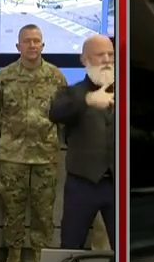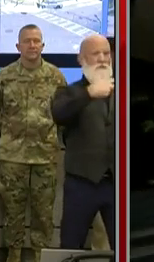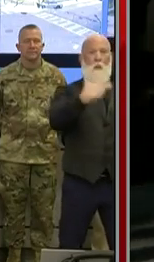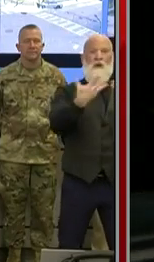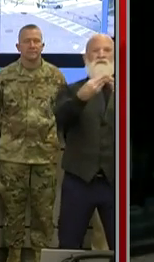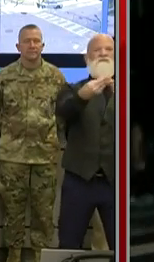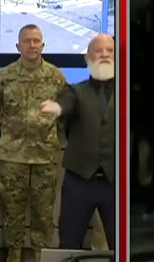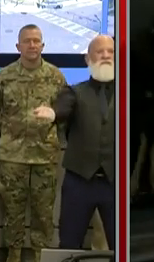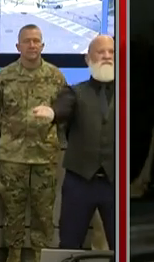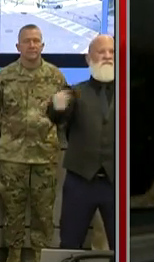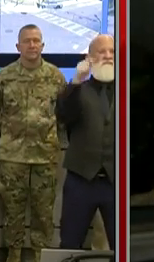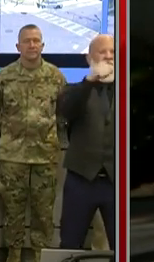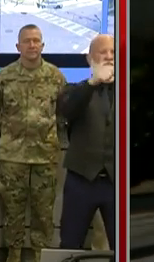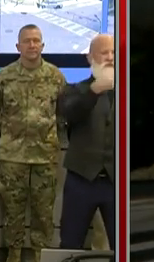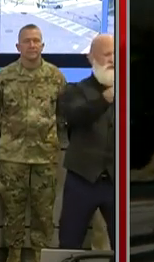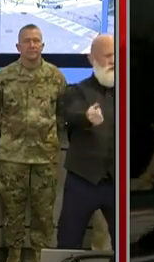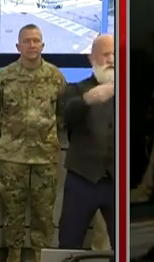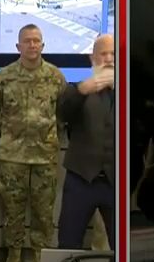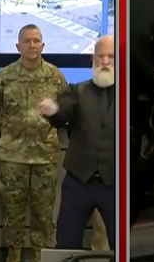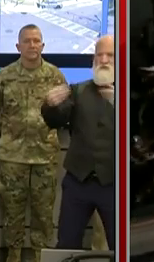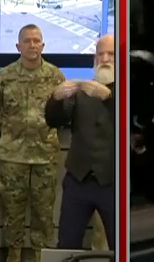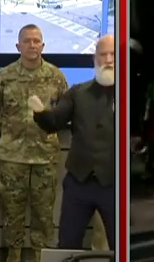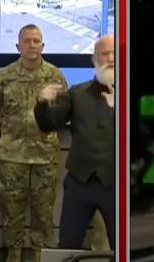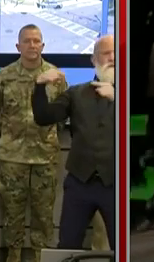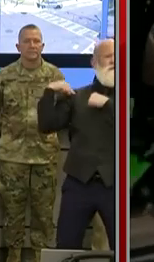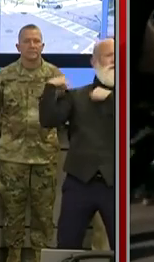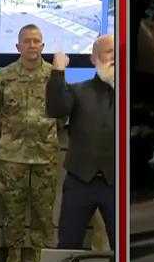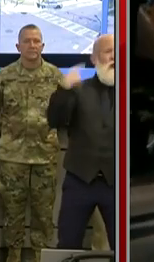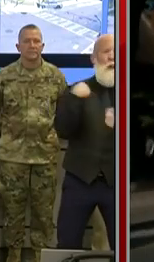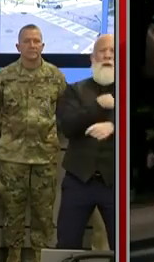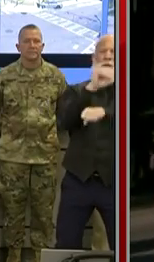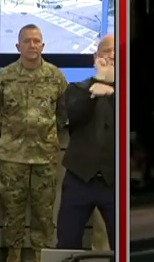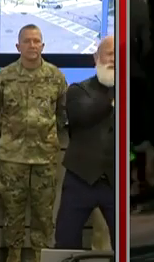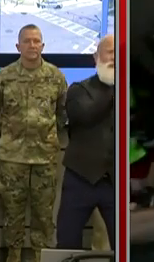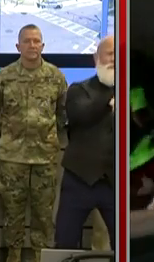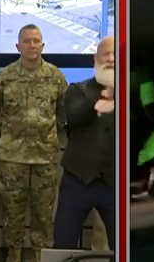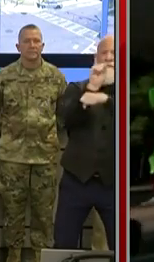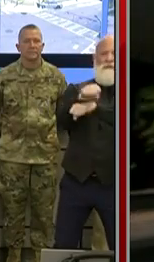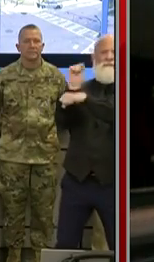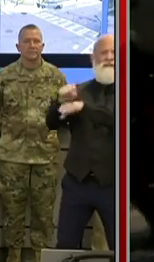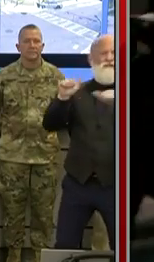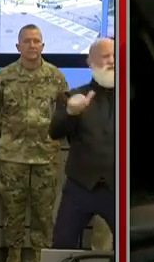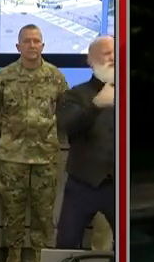incredible challenges in this city and in this state together.